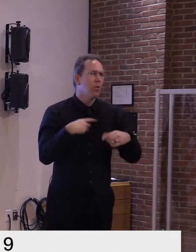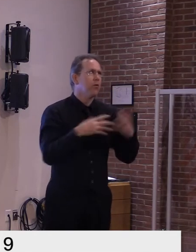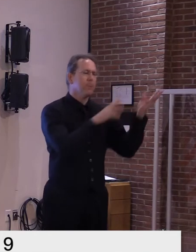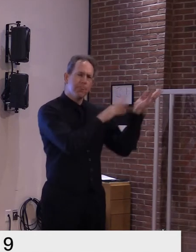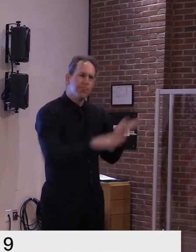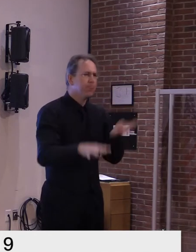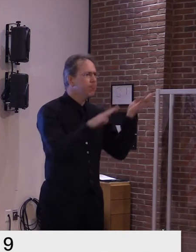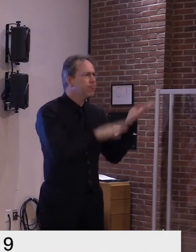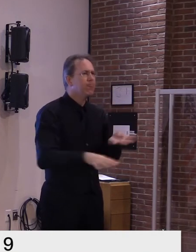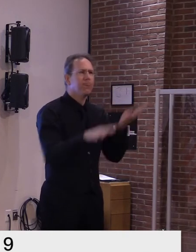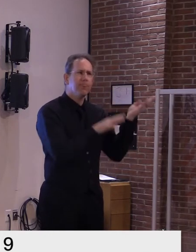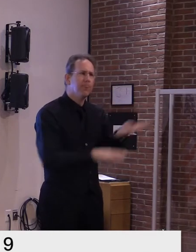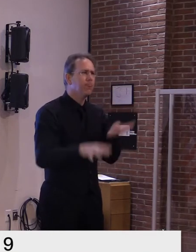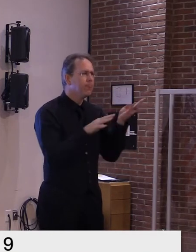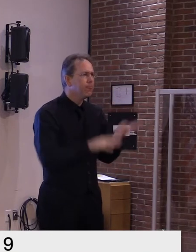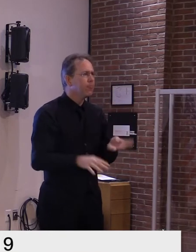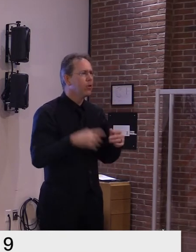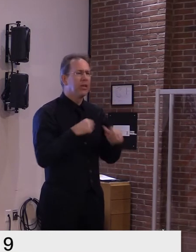up.